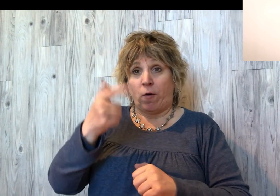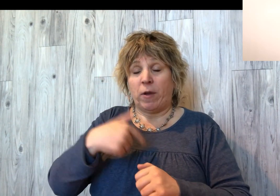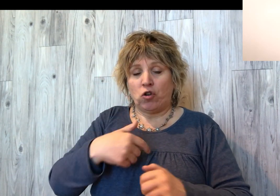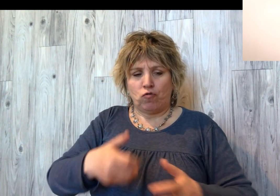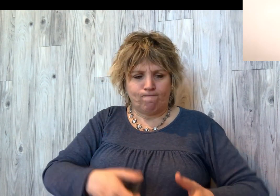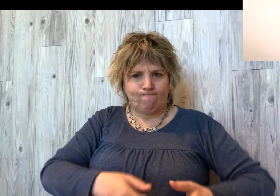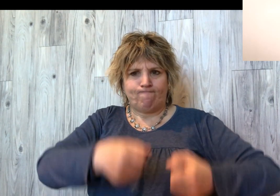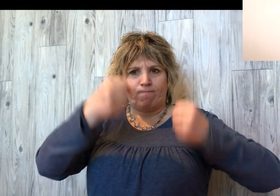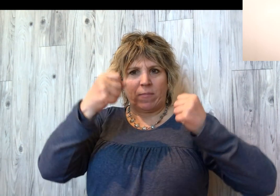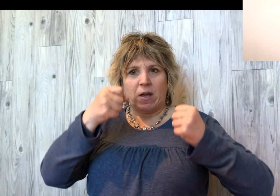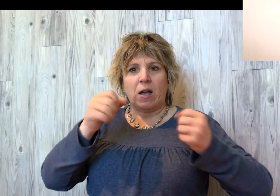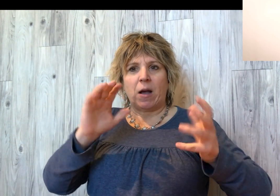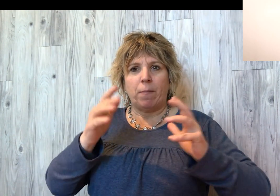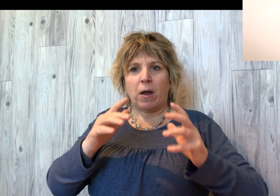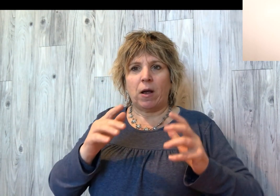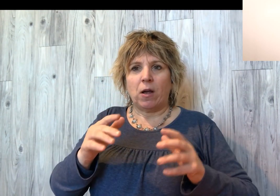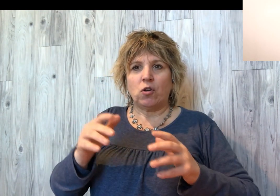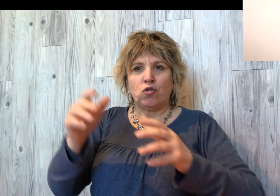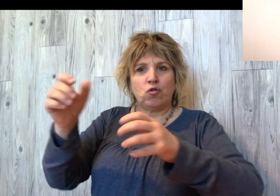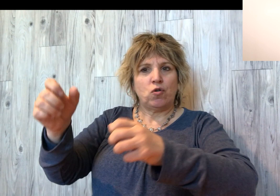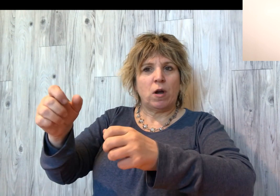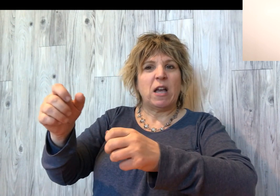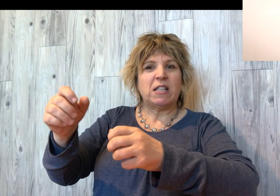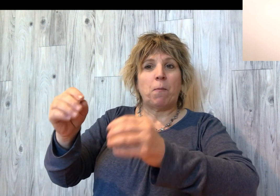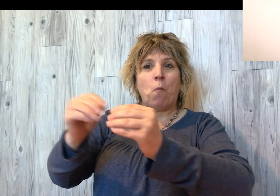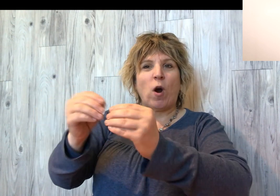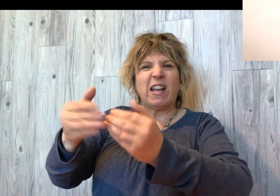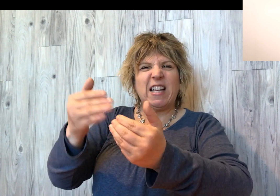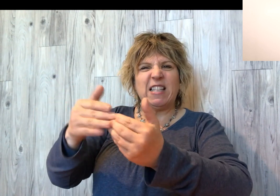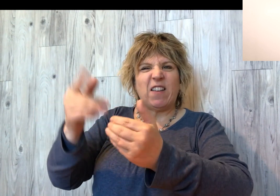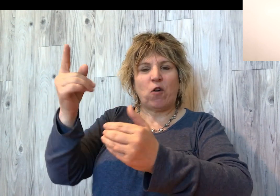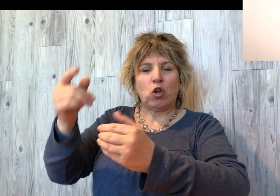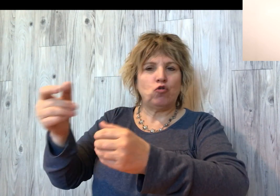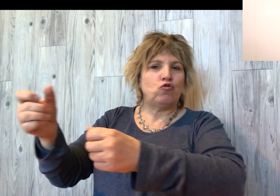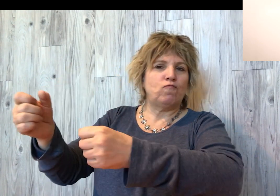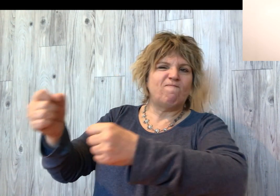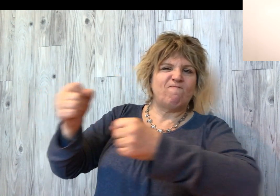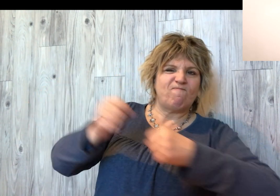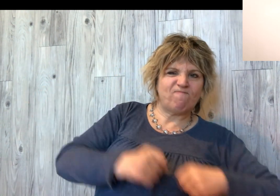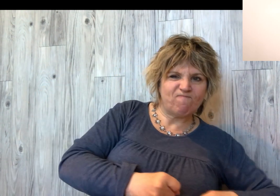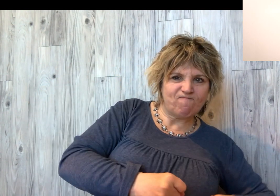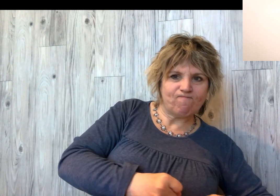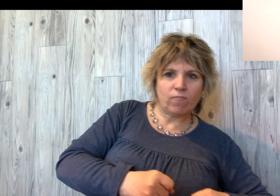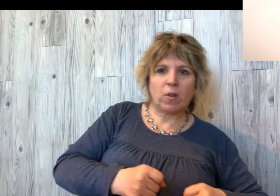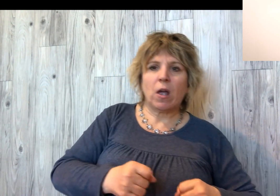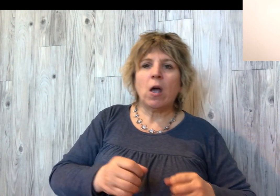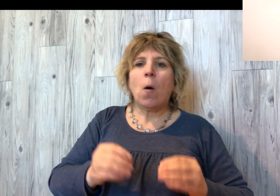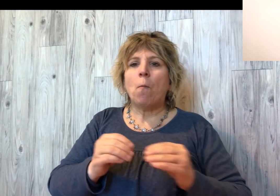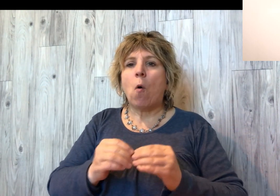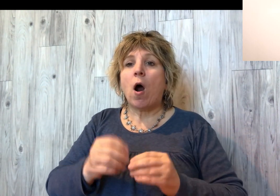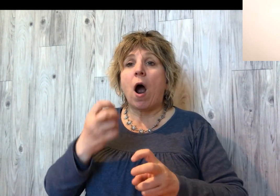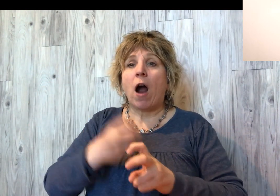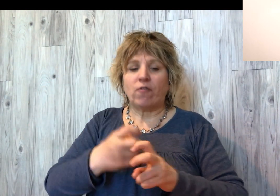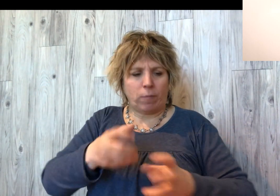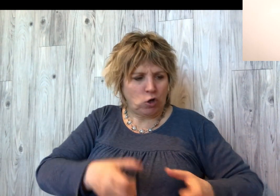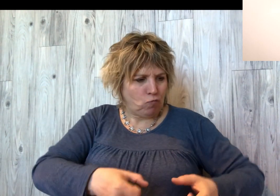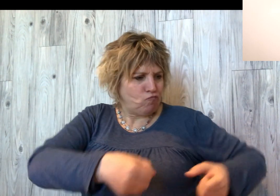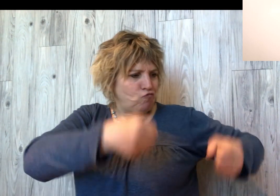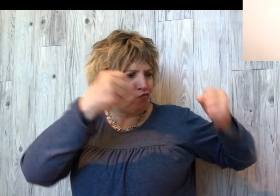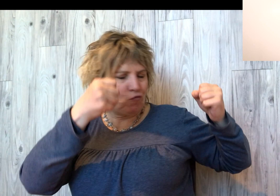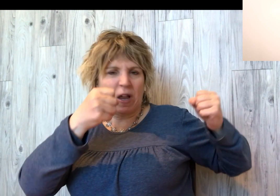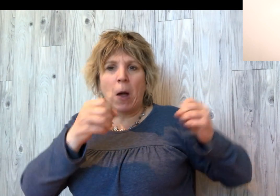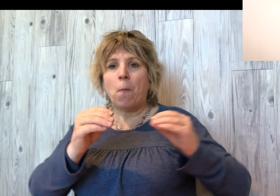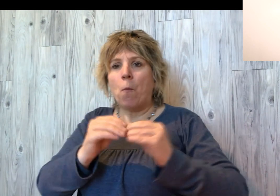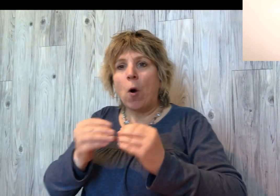chair than it is for you to pull me, and it's easier for you to pull me down to that level than for me to pull you up. It is harder for me to pull you up. It